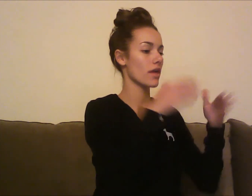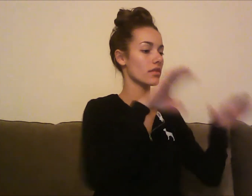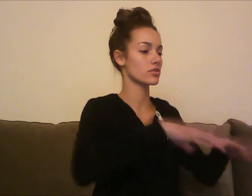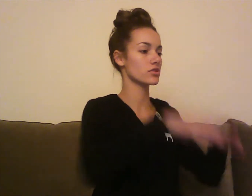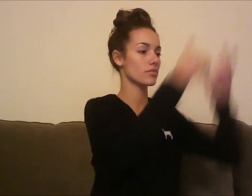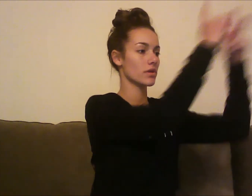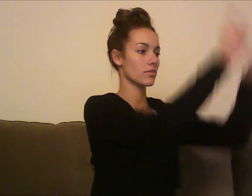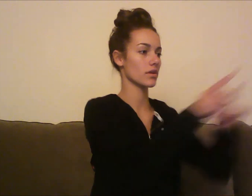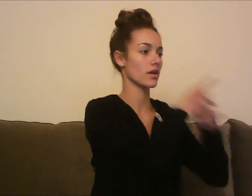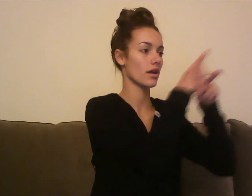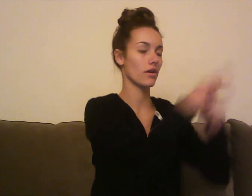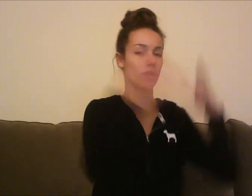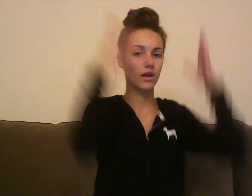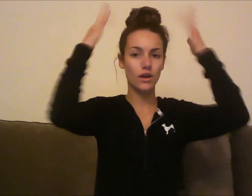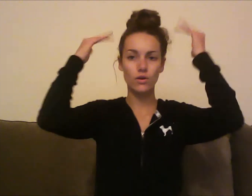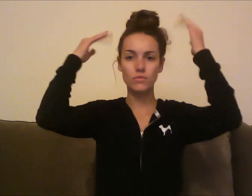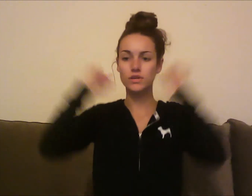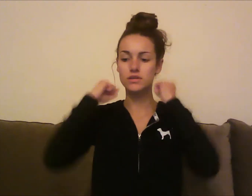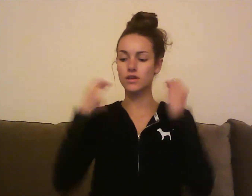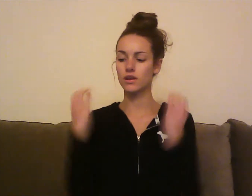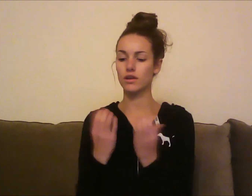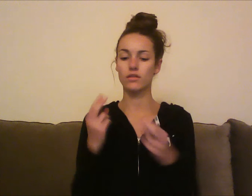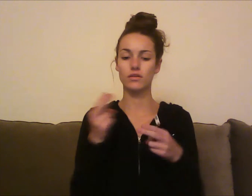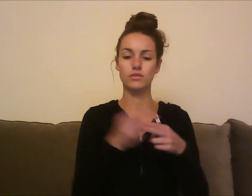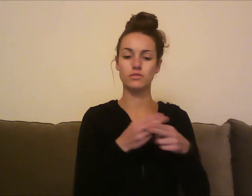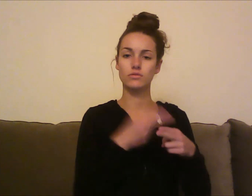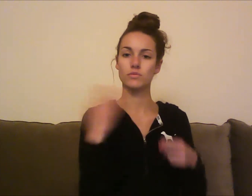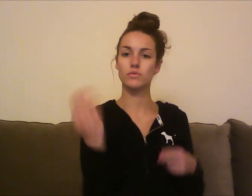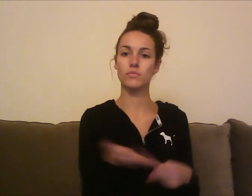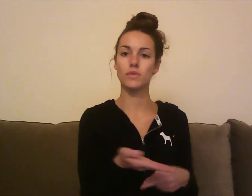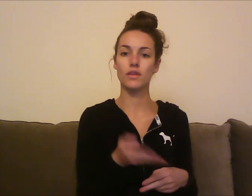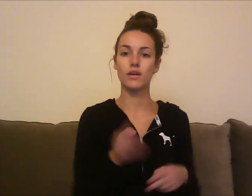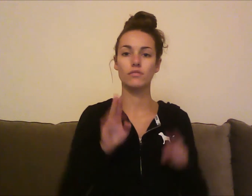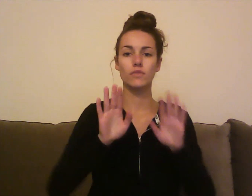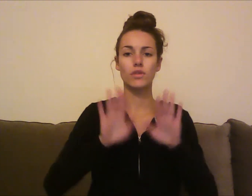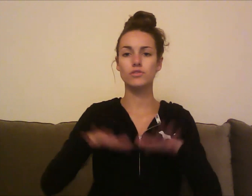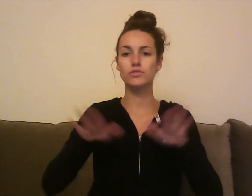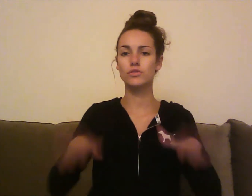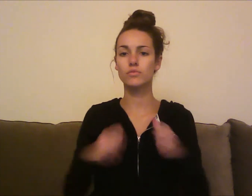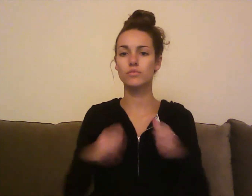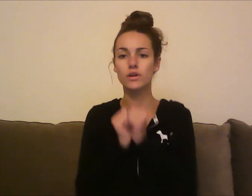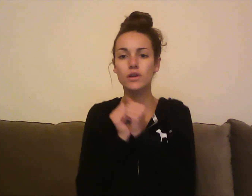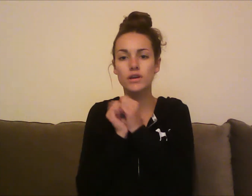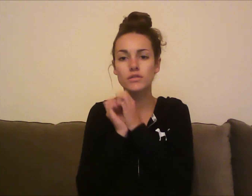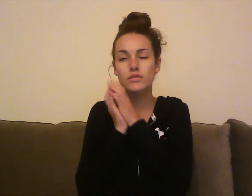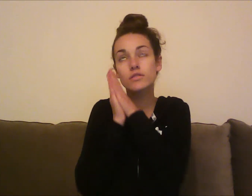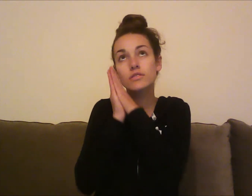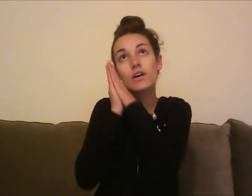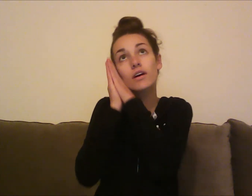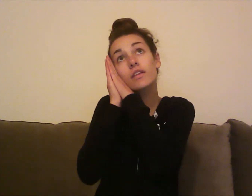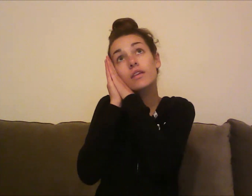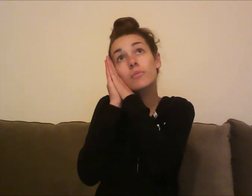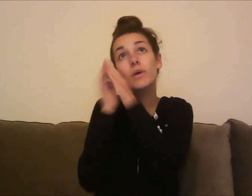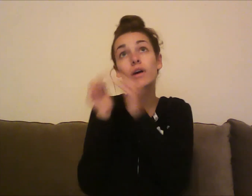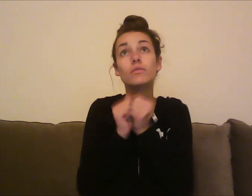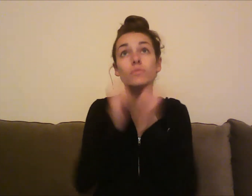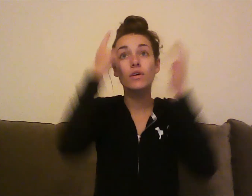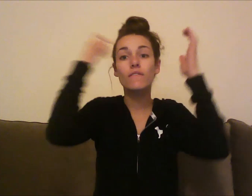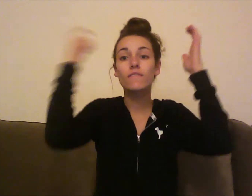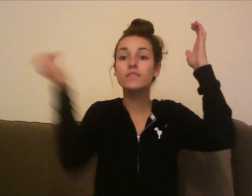the chimney with care, in hopes that St. Nicholas soon would be there. The children were nestled all snug in their beds, with visions